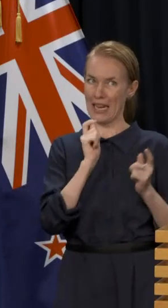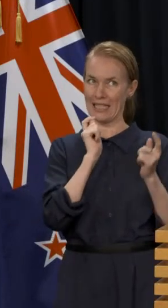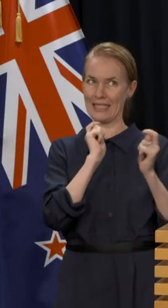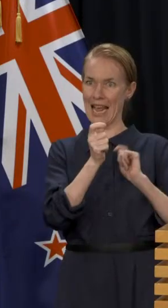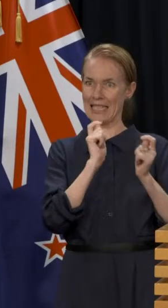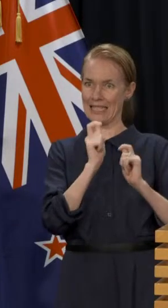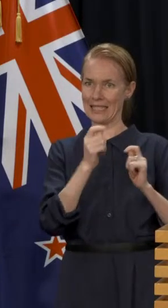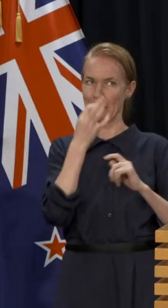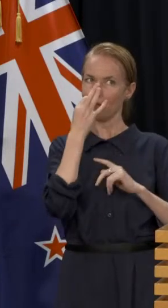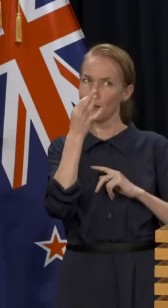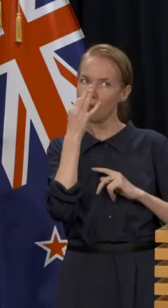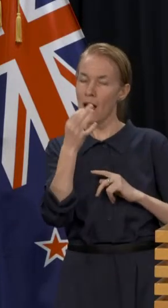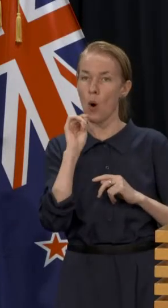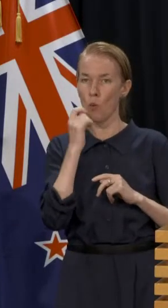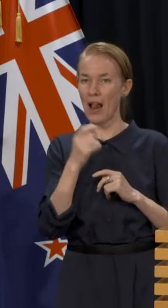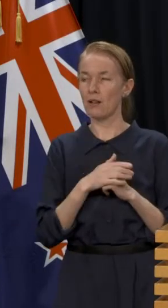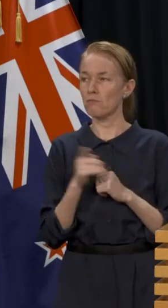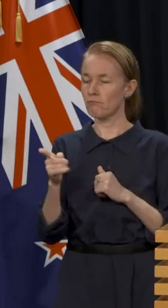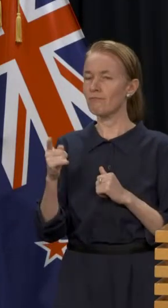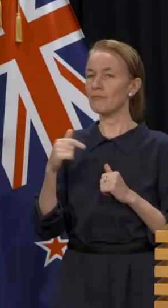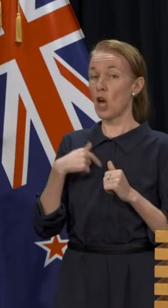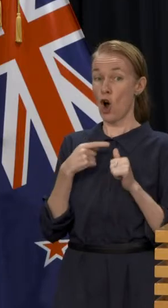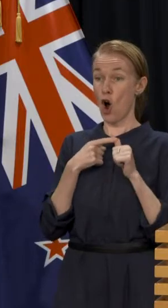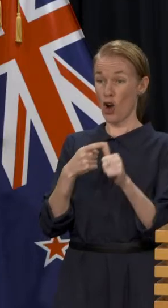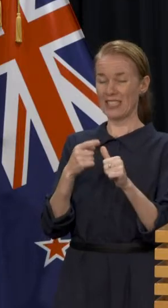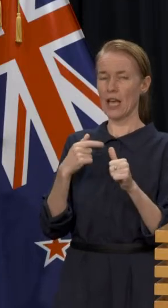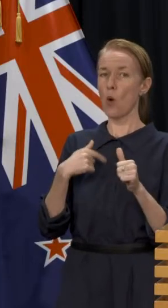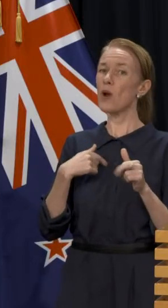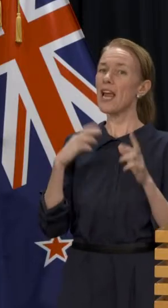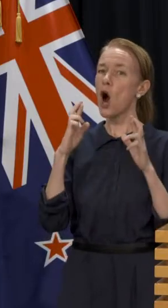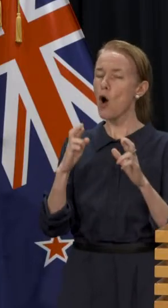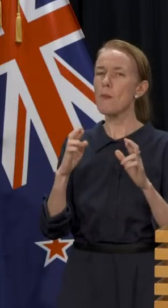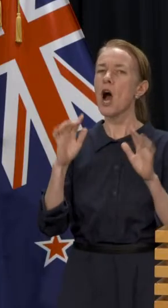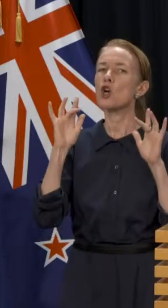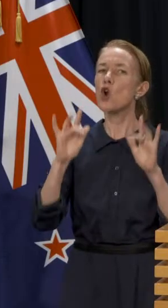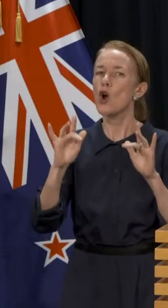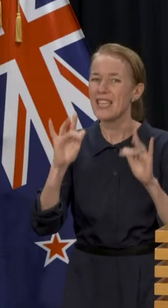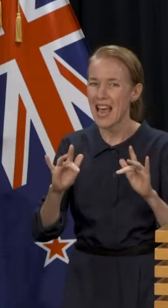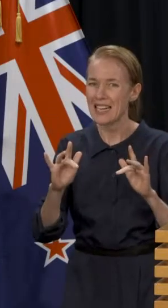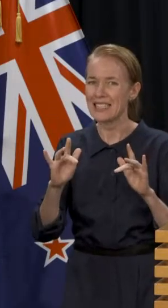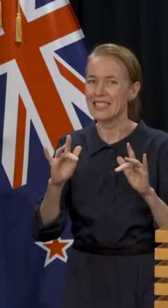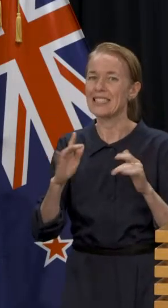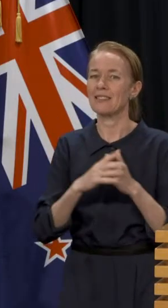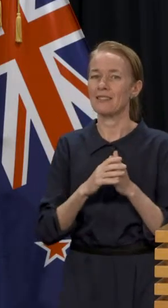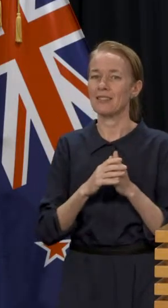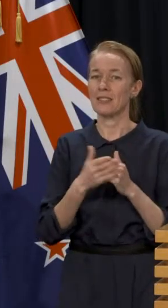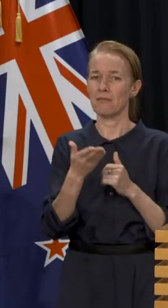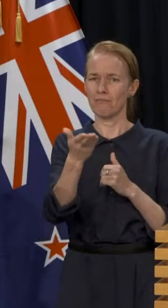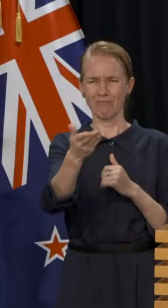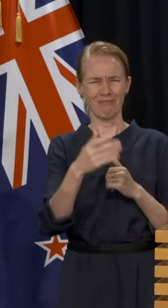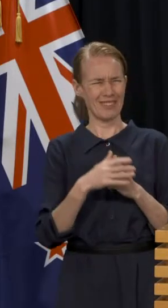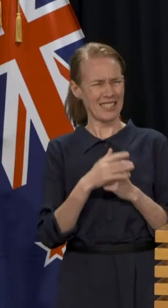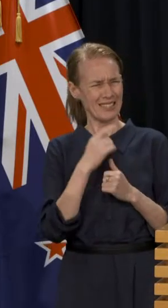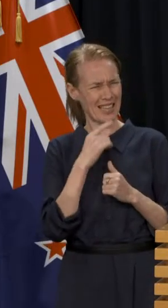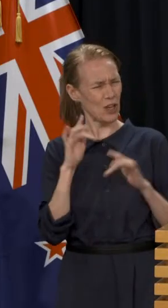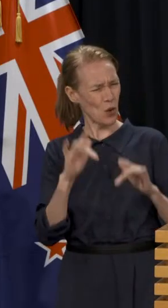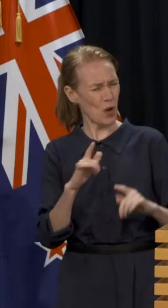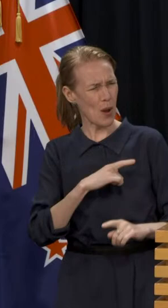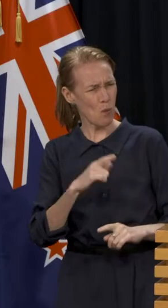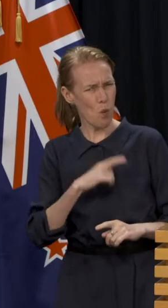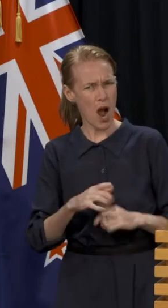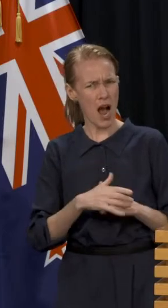we're aiming for. But in between 2 to 3 weeks. Why is that a goal? Why is that not a requirement? Don't you have the power